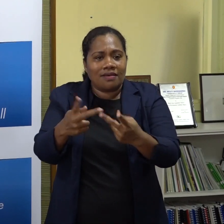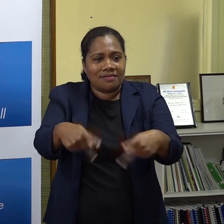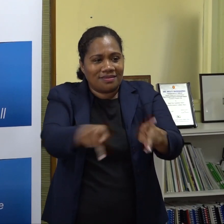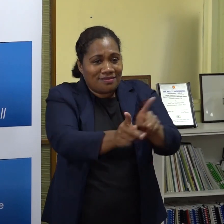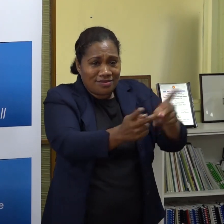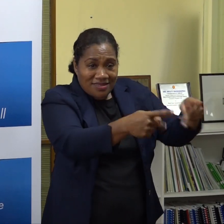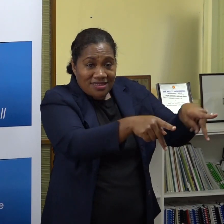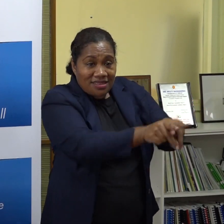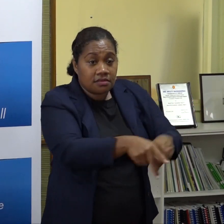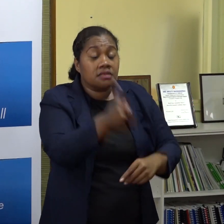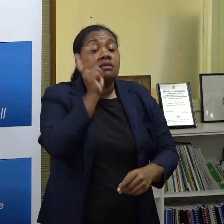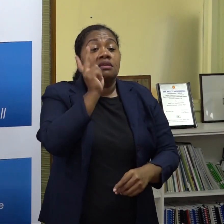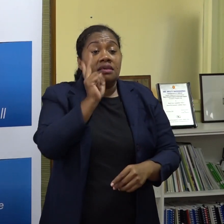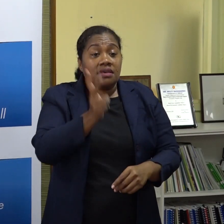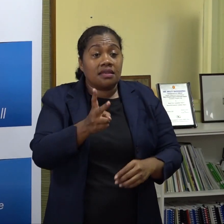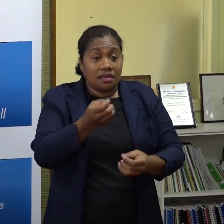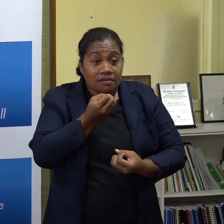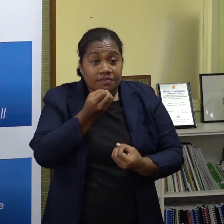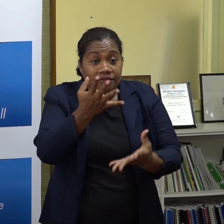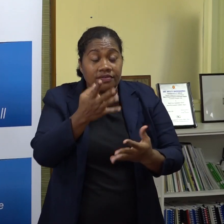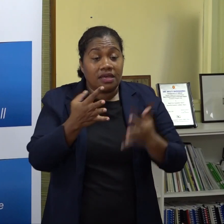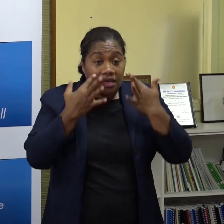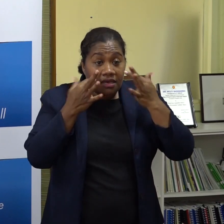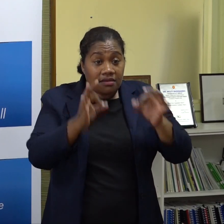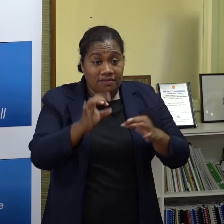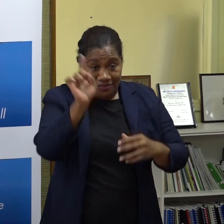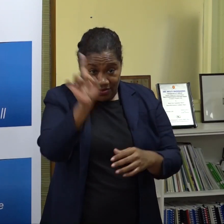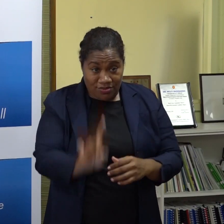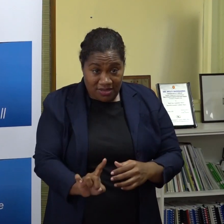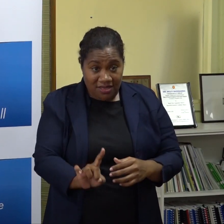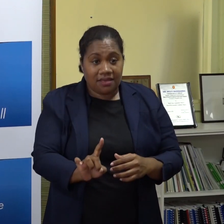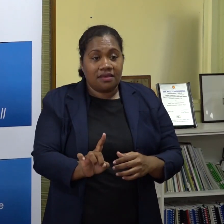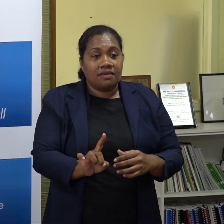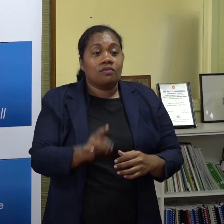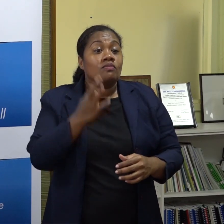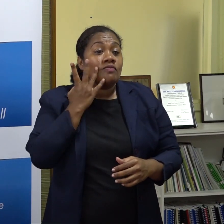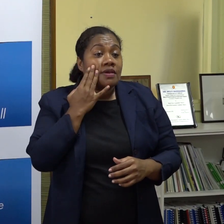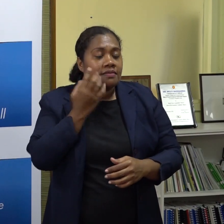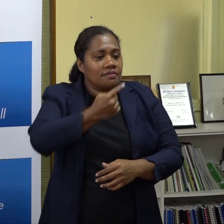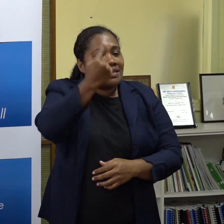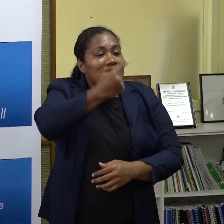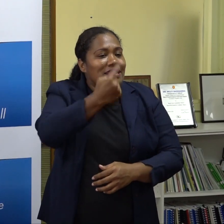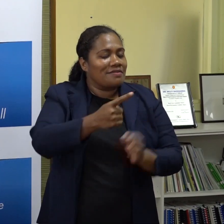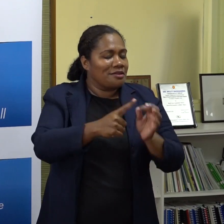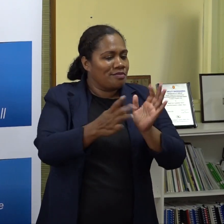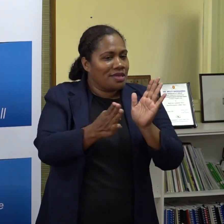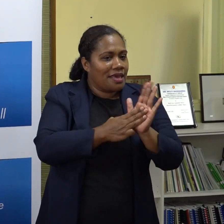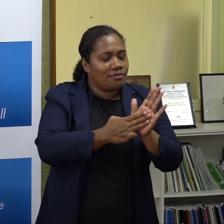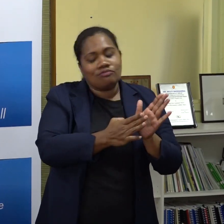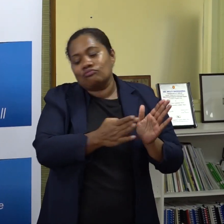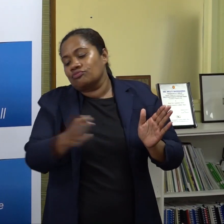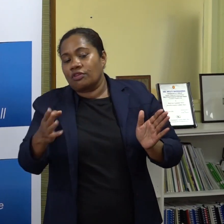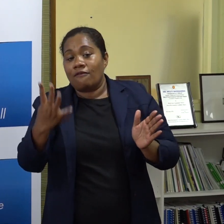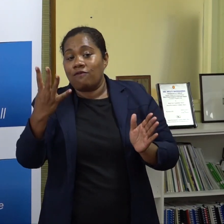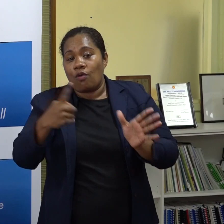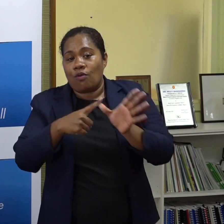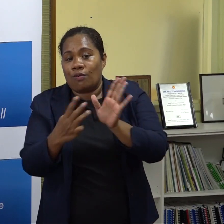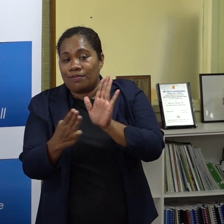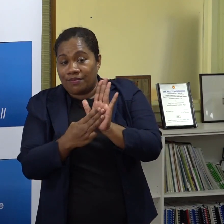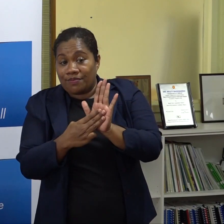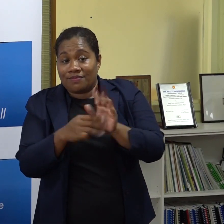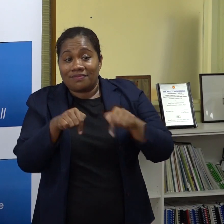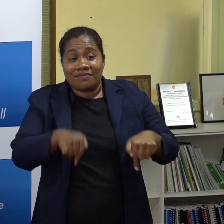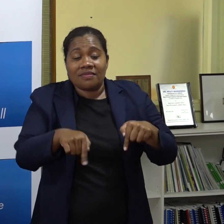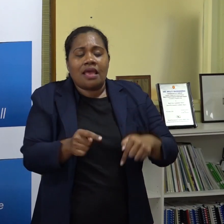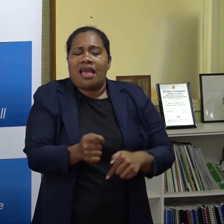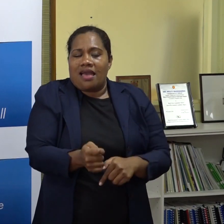I'm reiterating, curfew hours from today will be from 11 p.m. to 4 a.m. This is